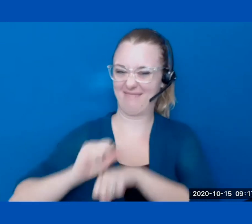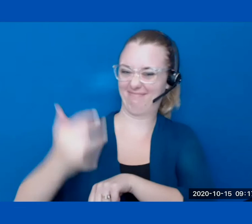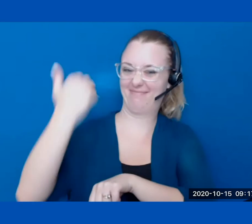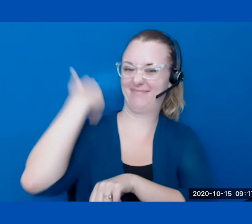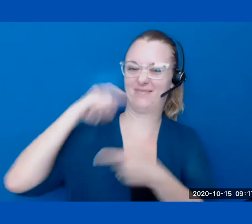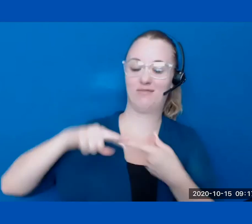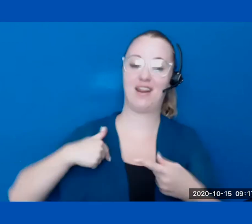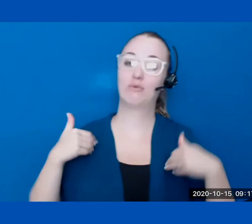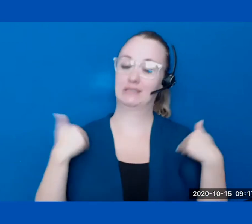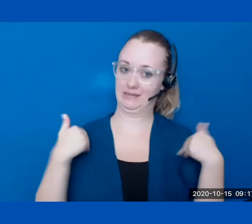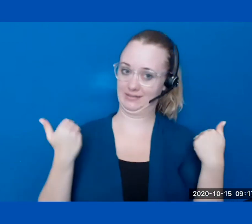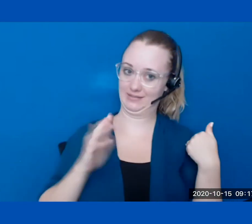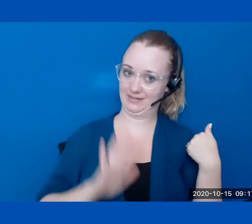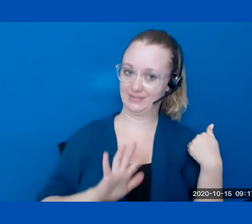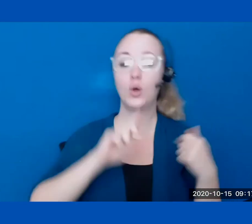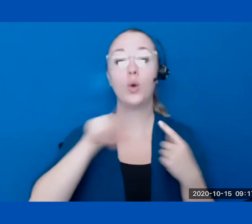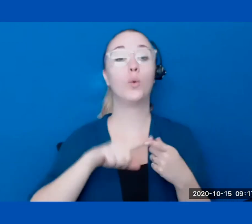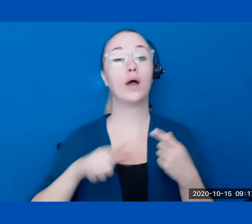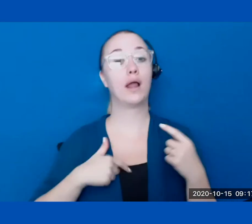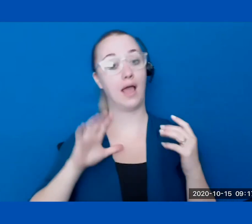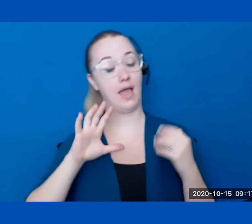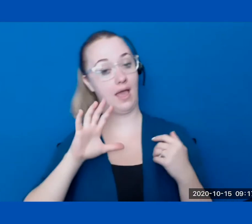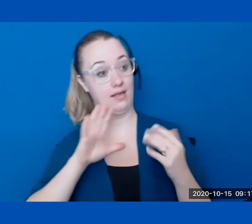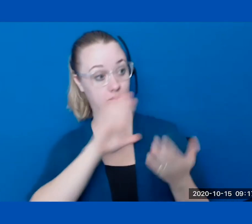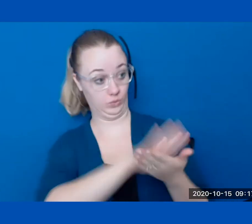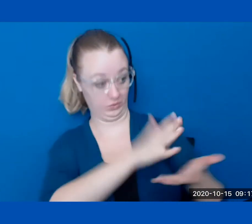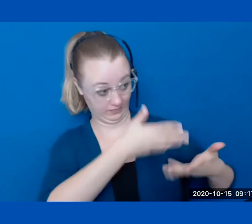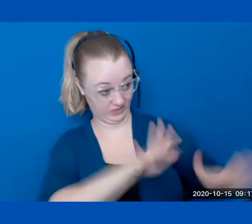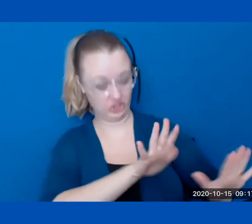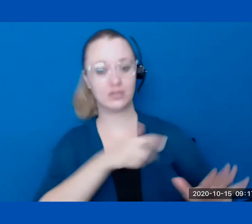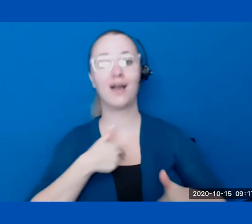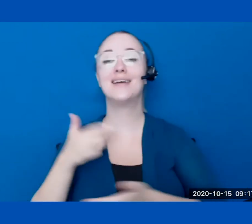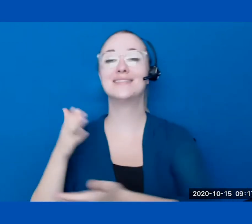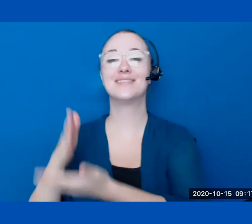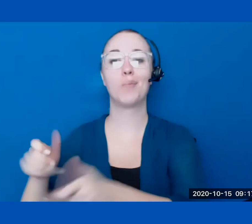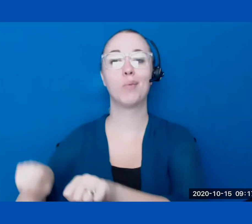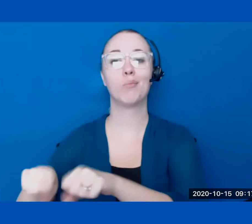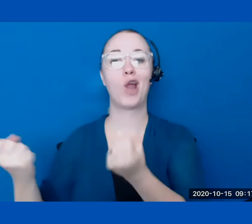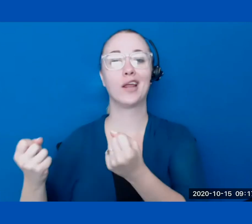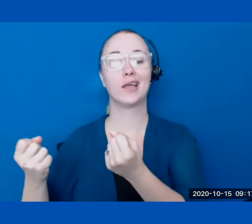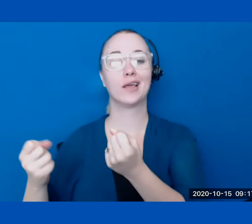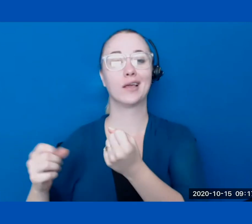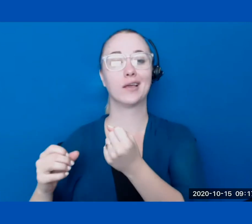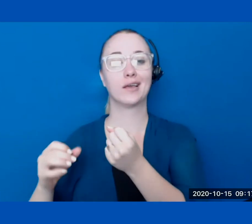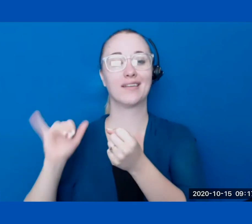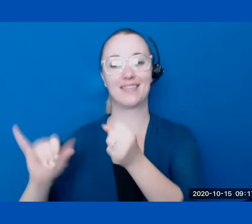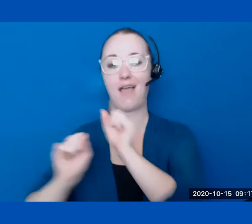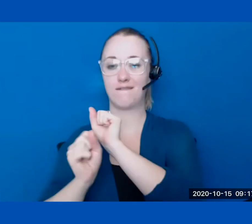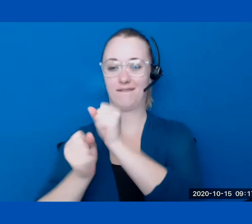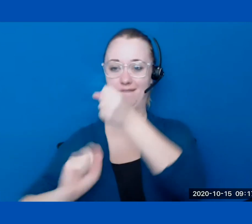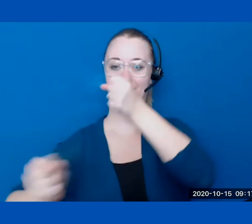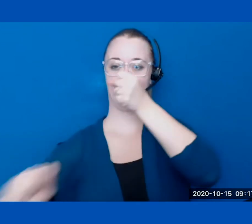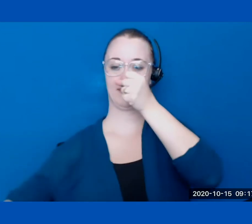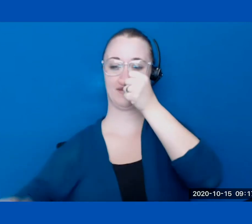somehow when I left school, I stopped breaking sections of folding canes.